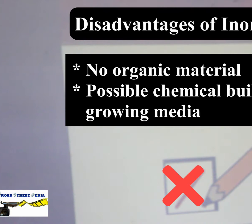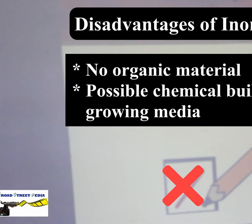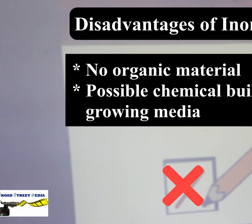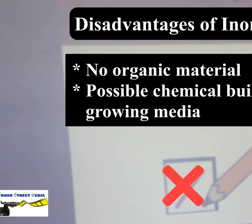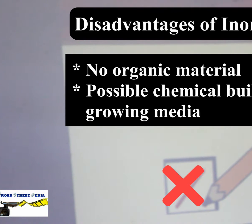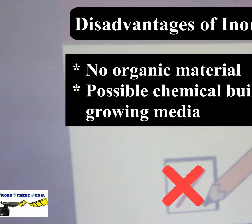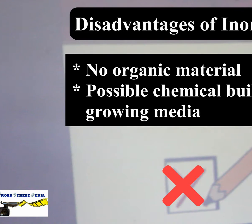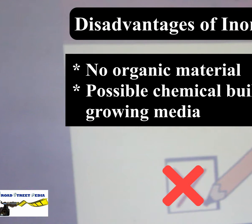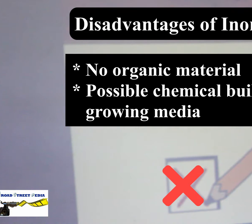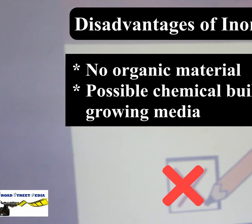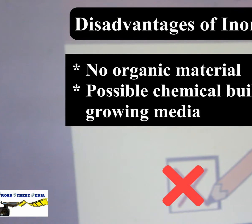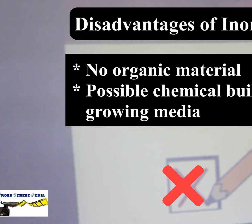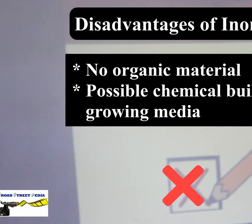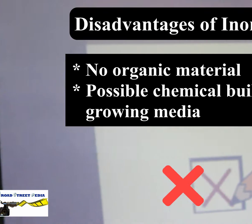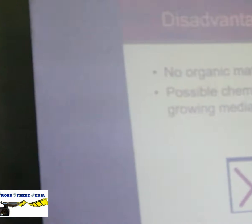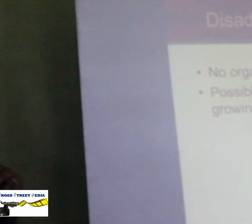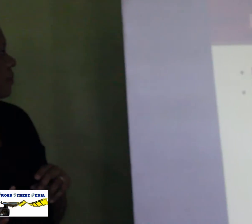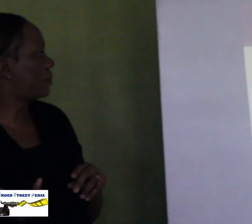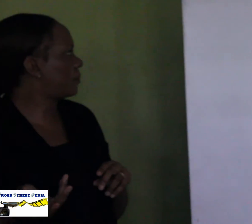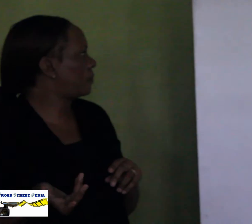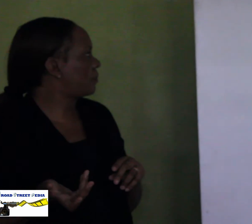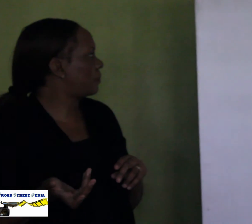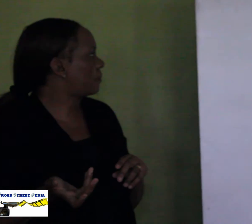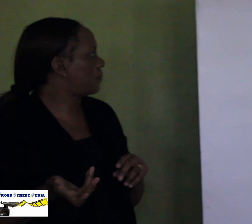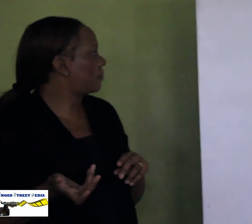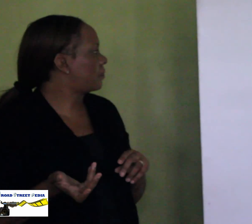They're made in the desired ratio.